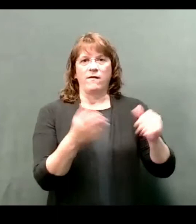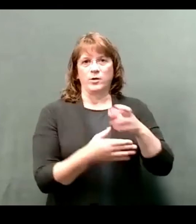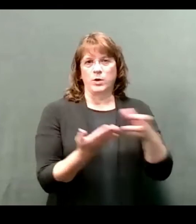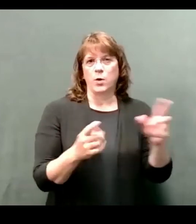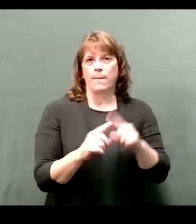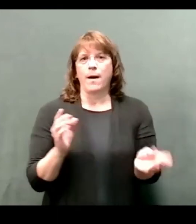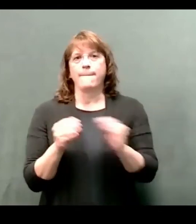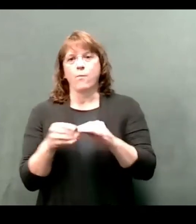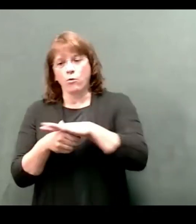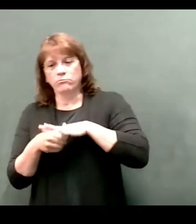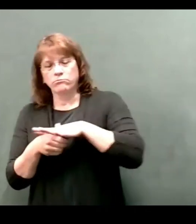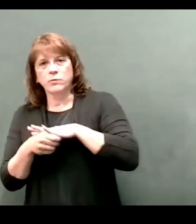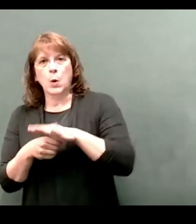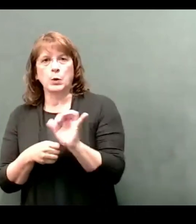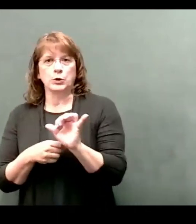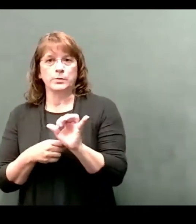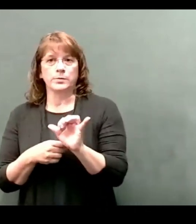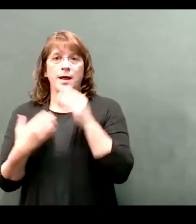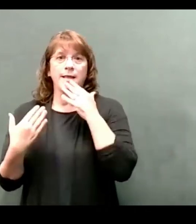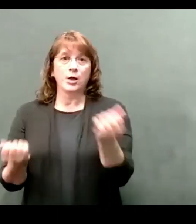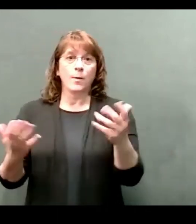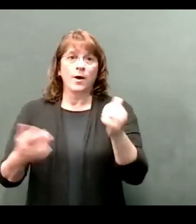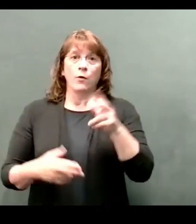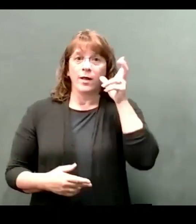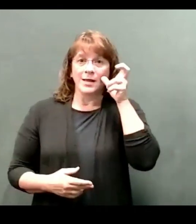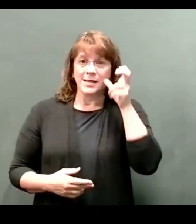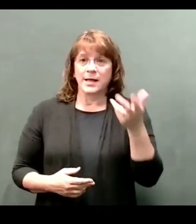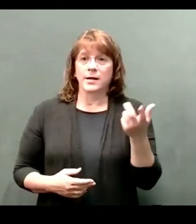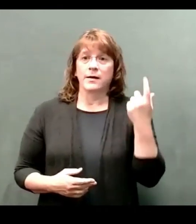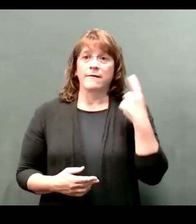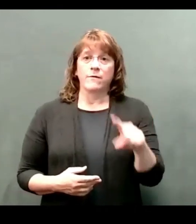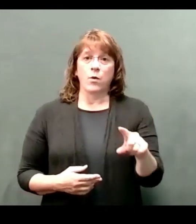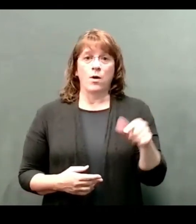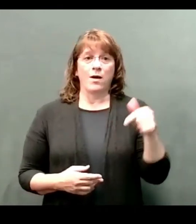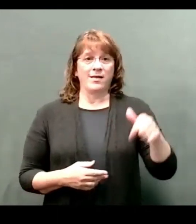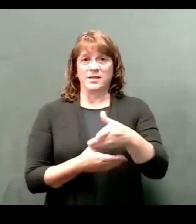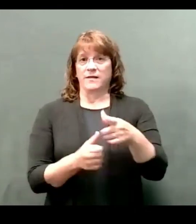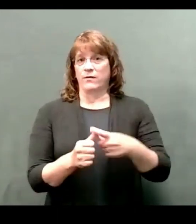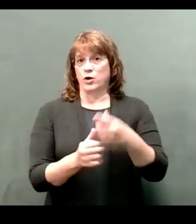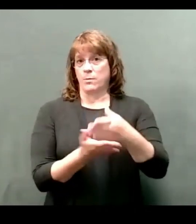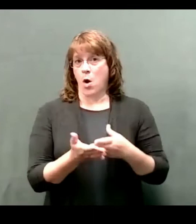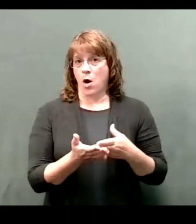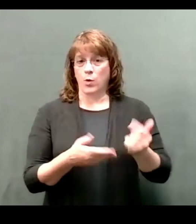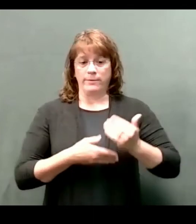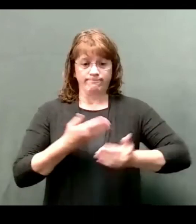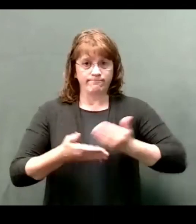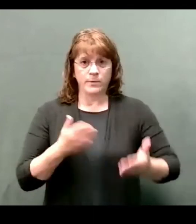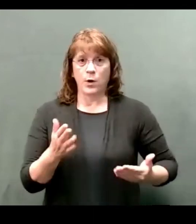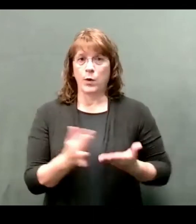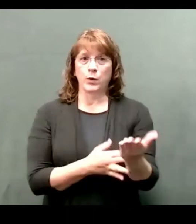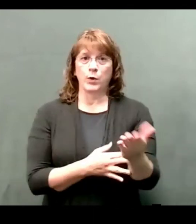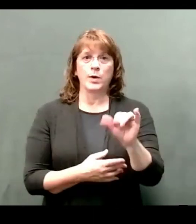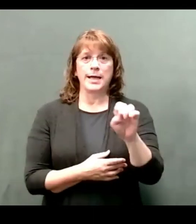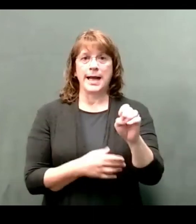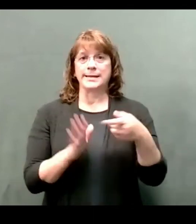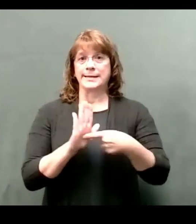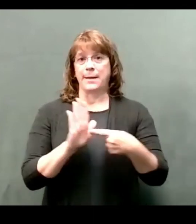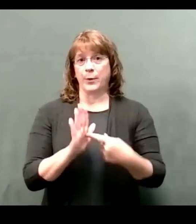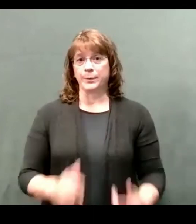reach that it might have. All right, thank you so much for listening for this first part here as we went through the case